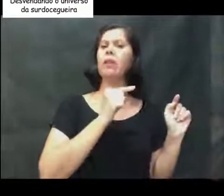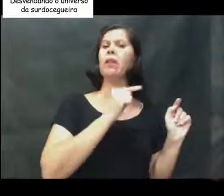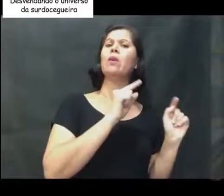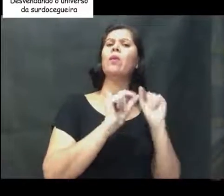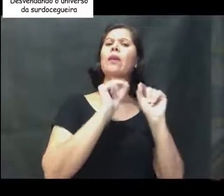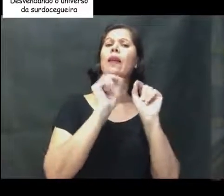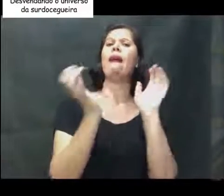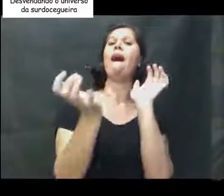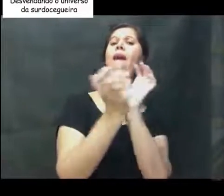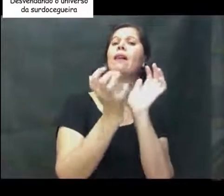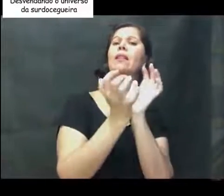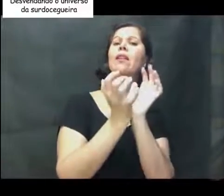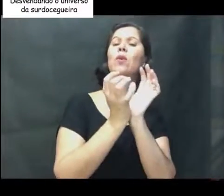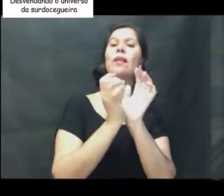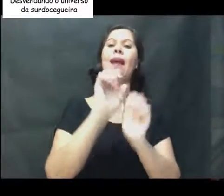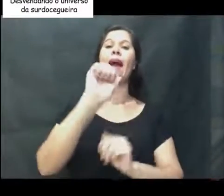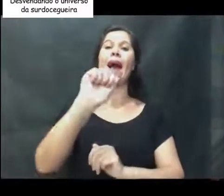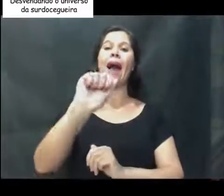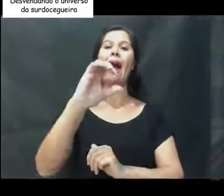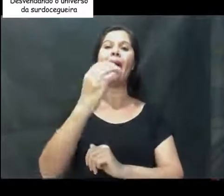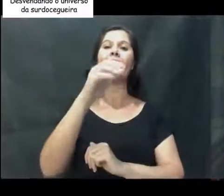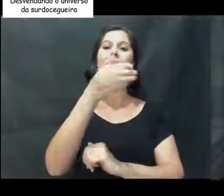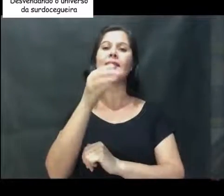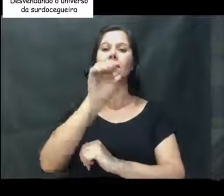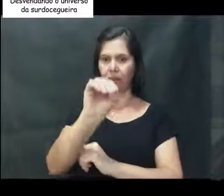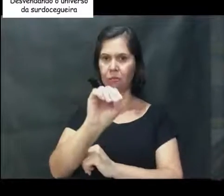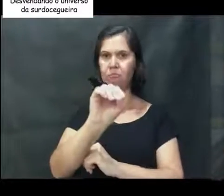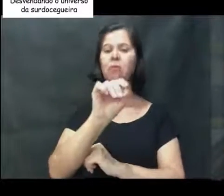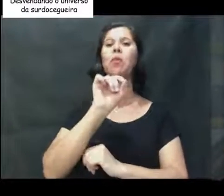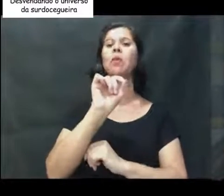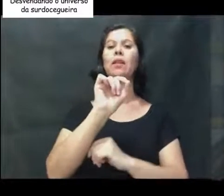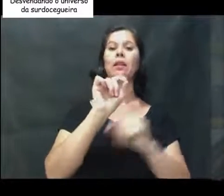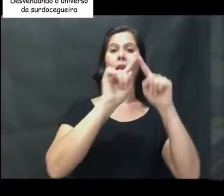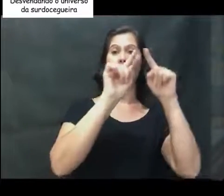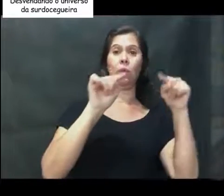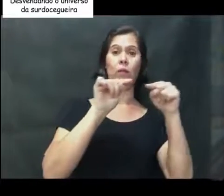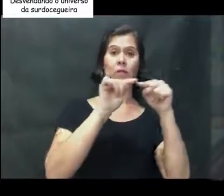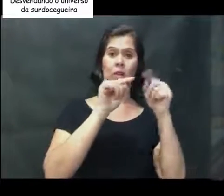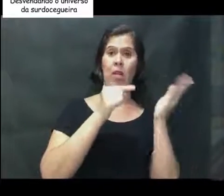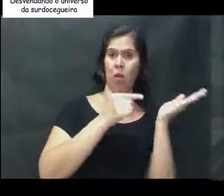So, there's the action category. It's shaped like a triangle.